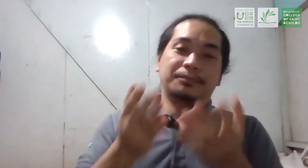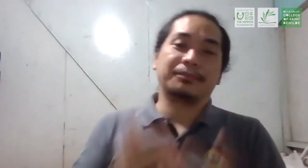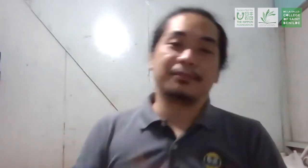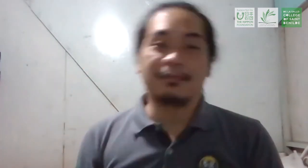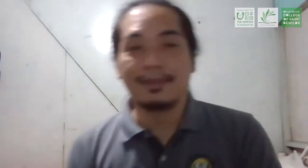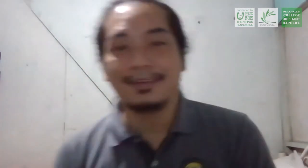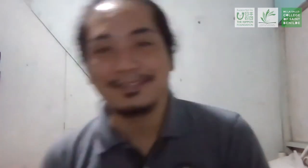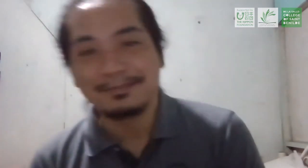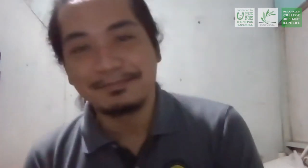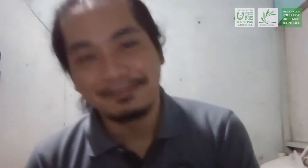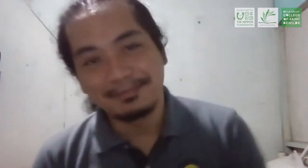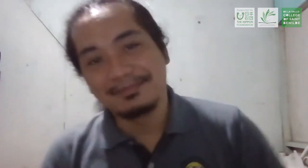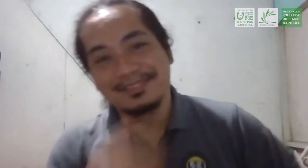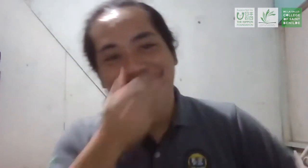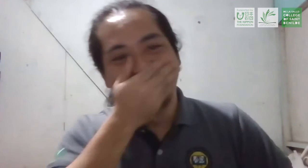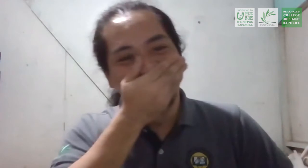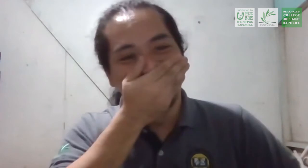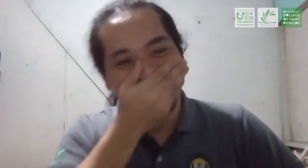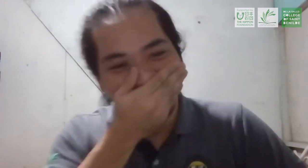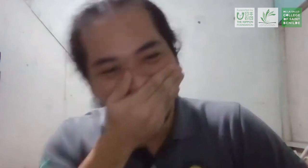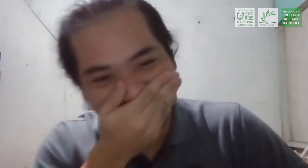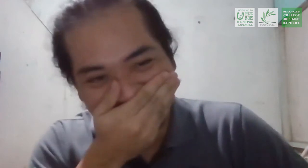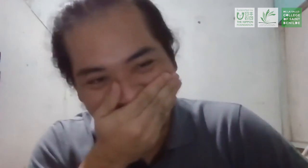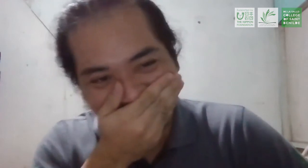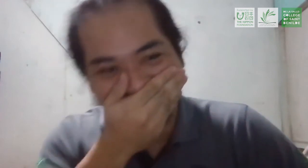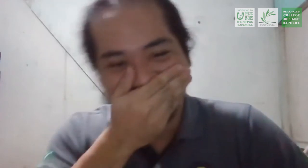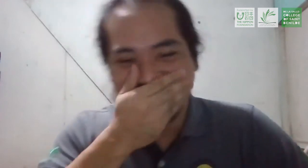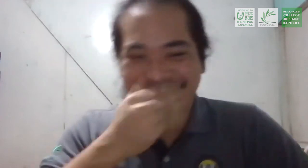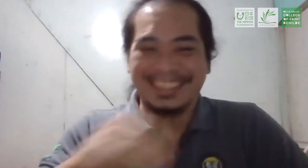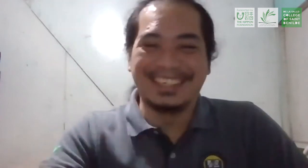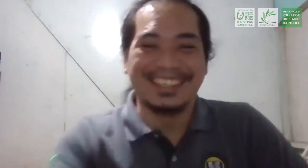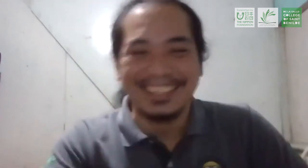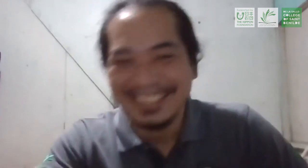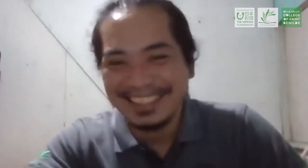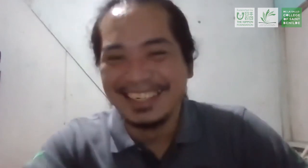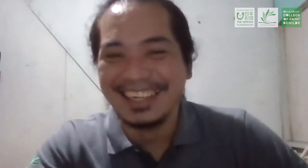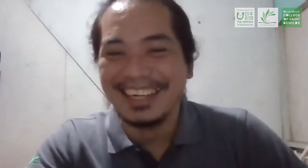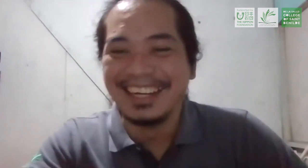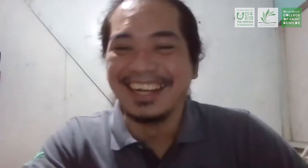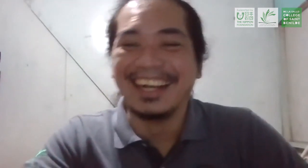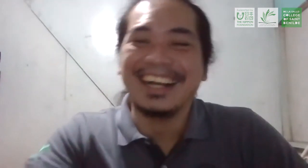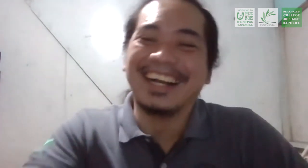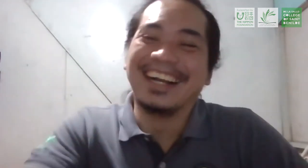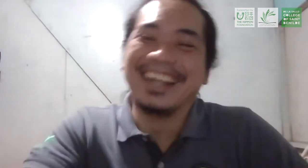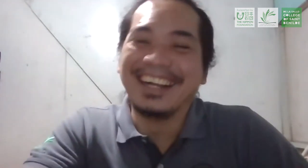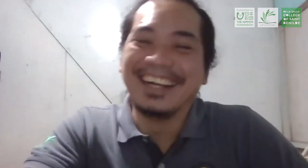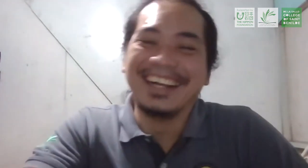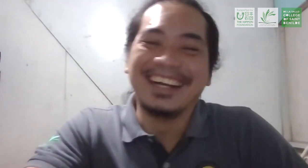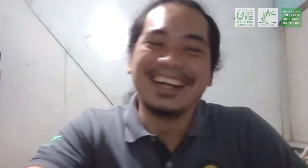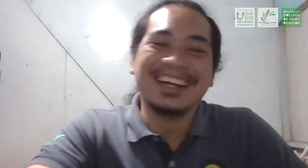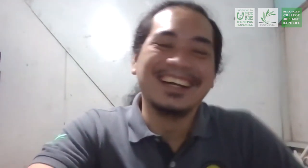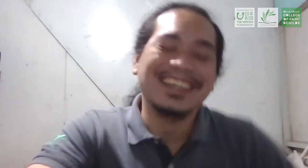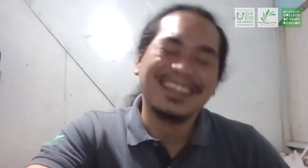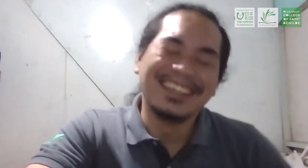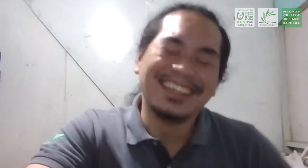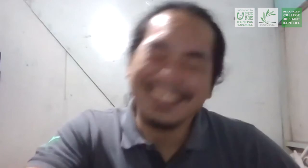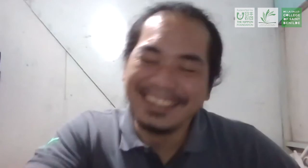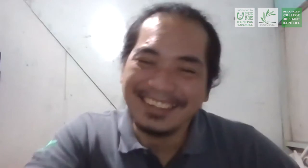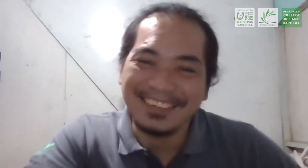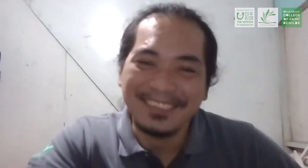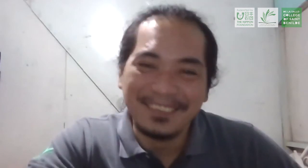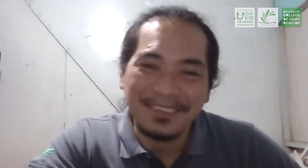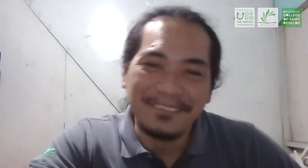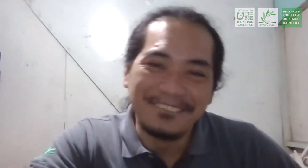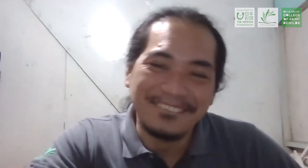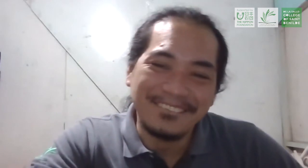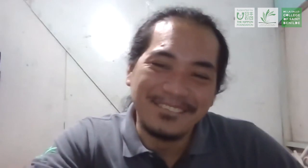different facial for that. Yeah. Uh, so I know how it's hard for the interpreter to possibly interpret that,